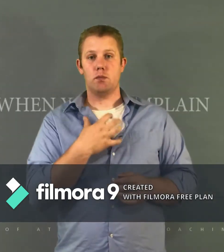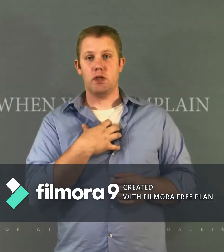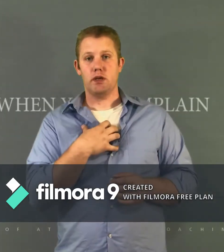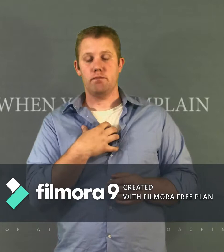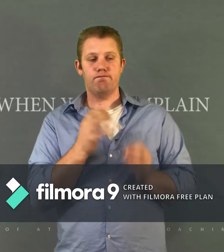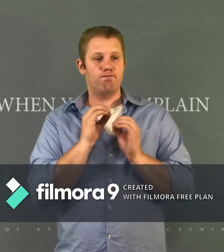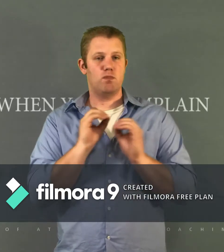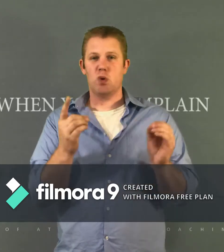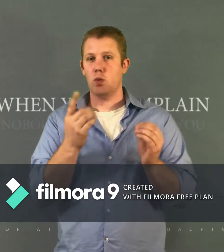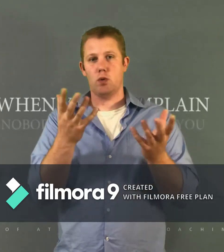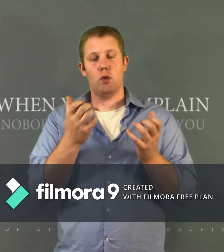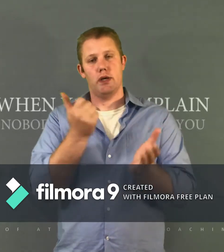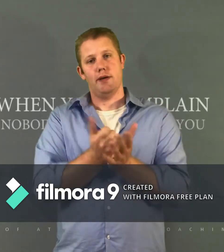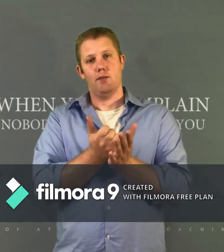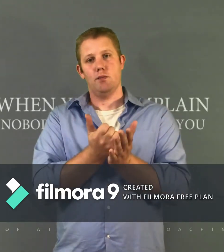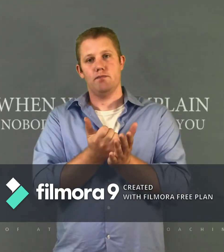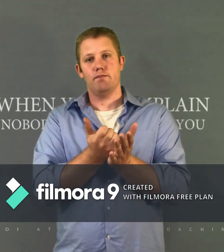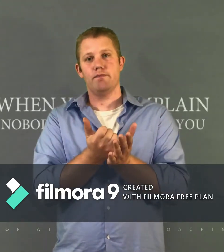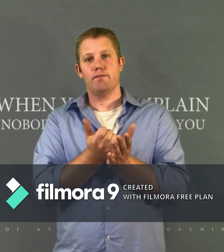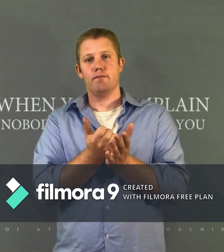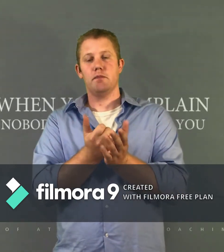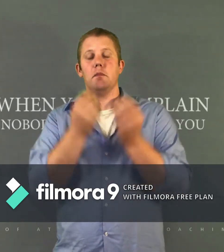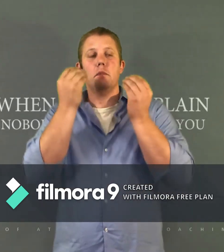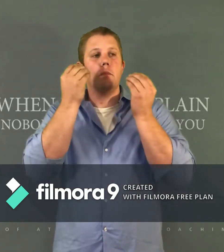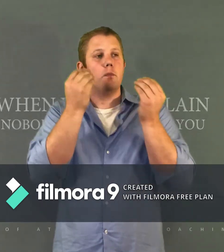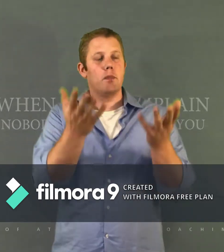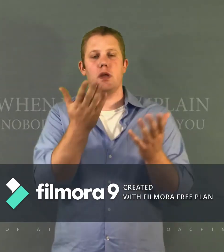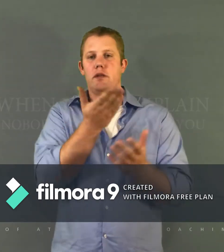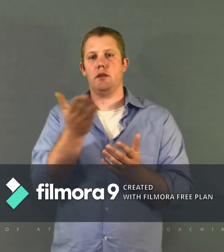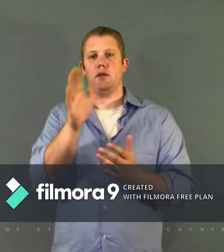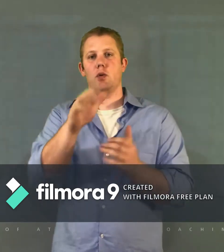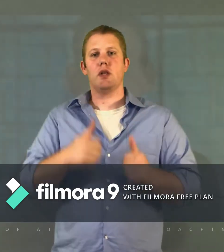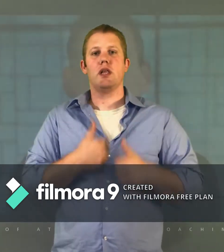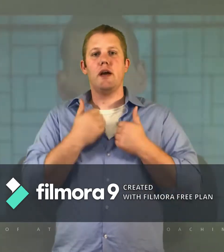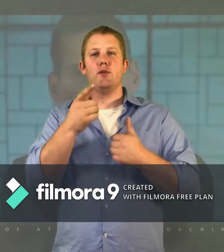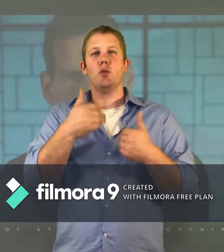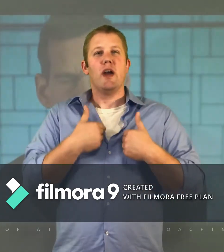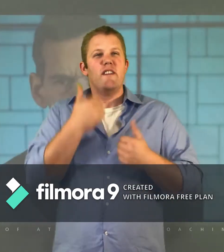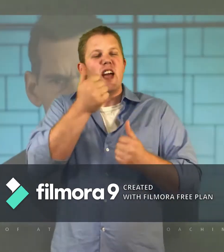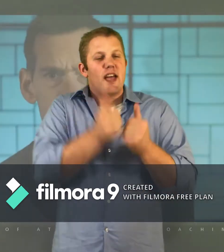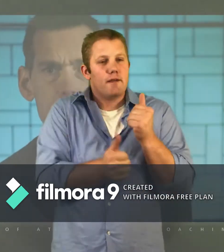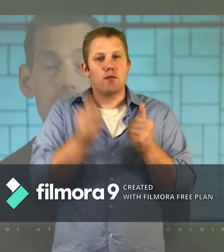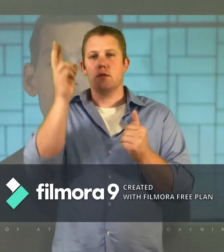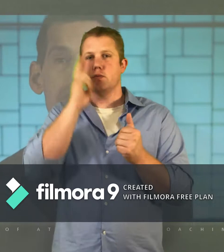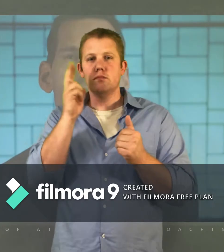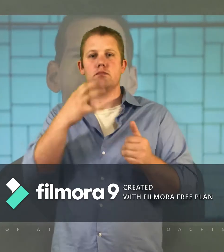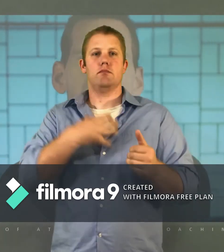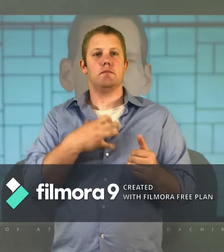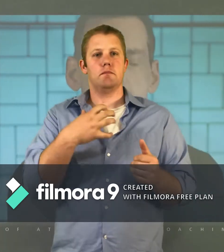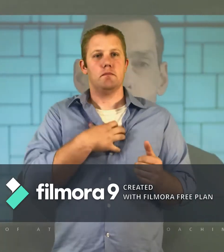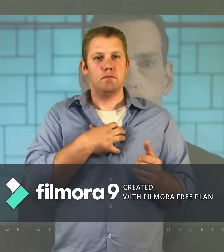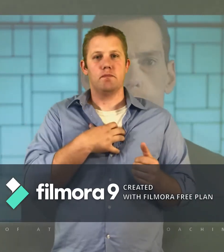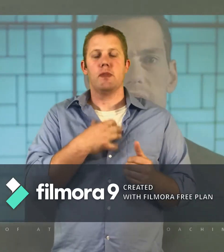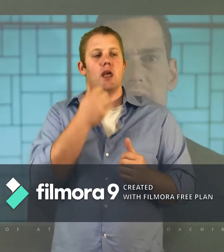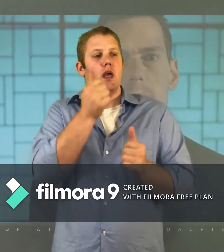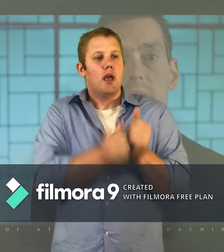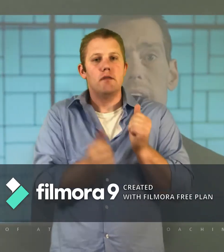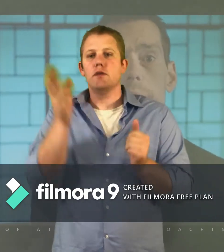complain, nobody wants to help you. There are many things in your life that you have every reason to complain about. You